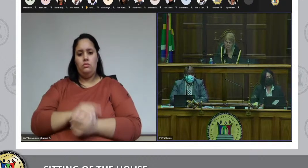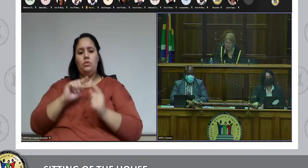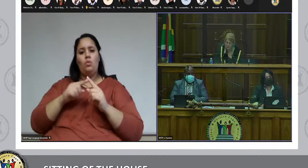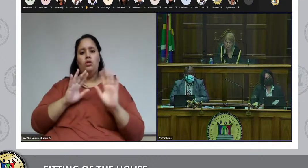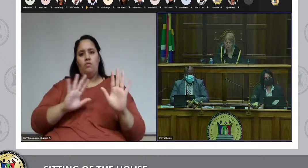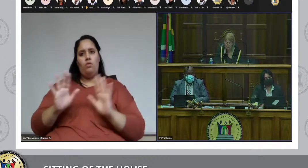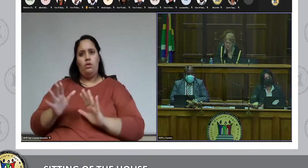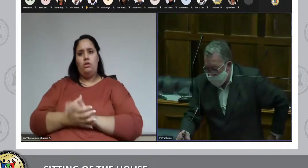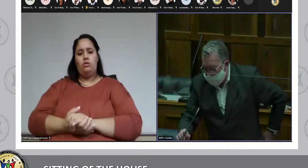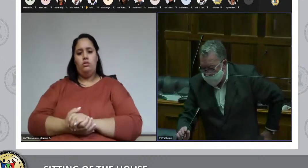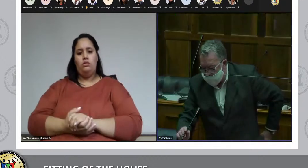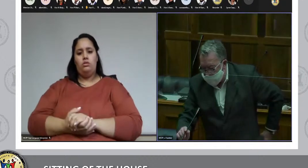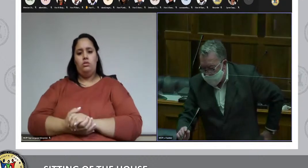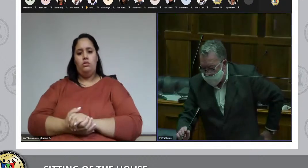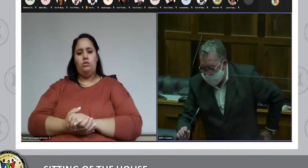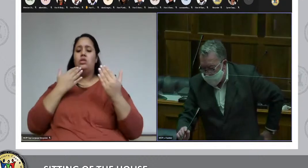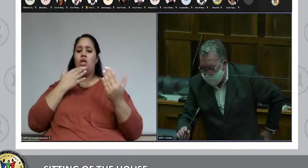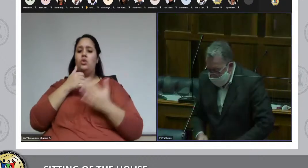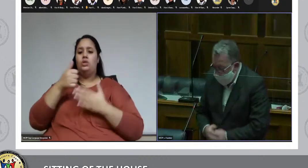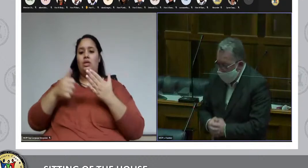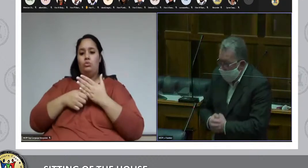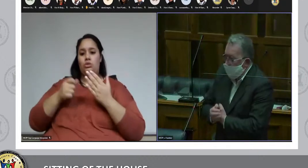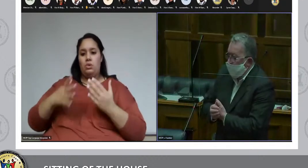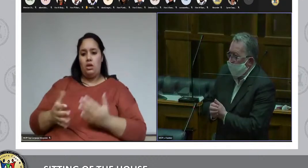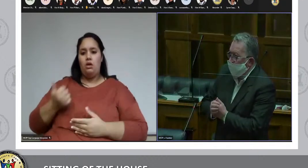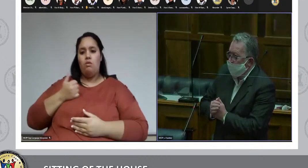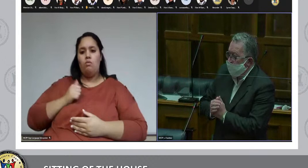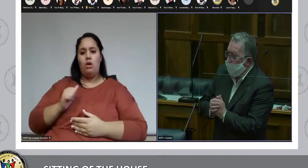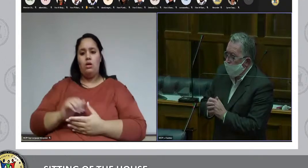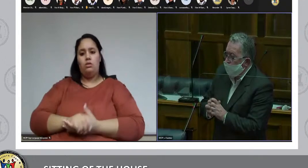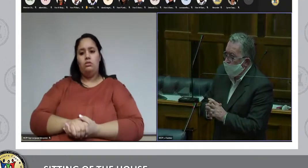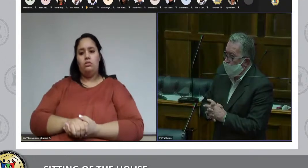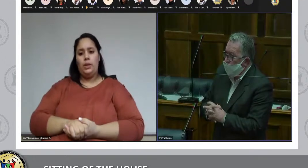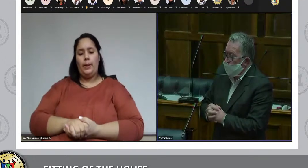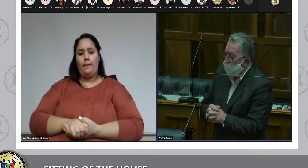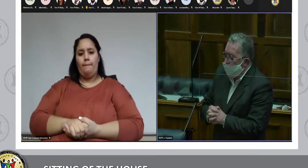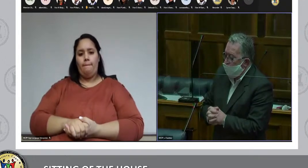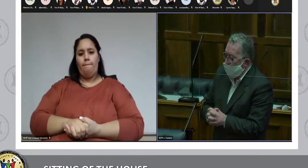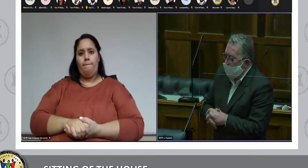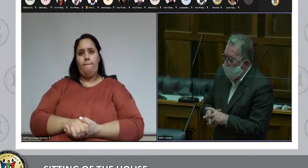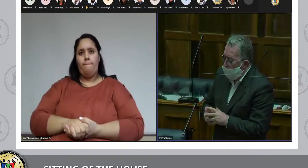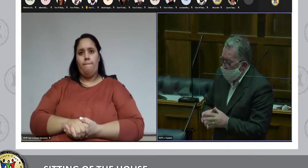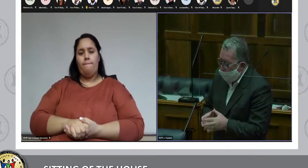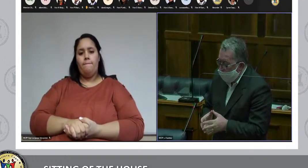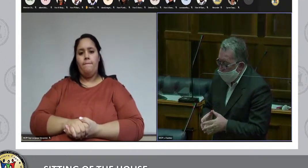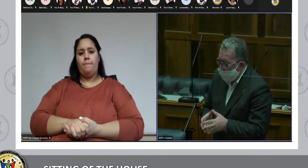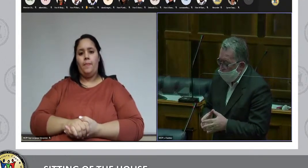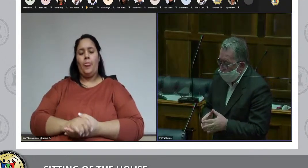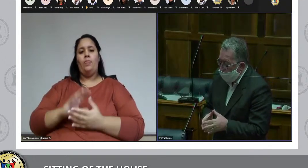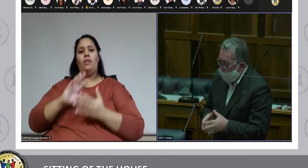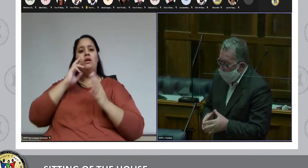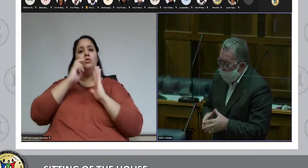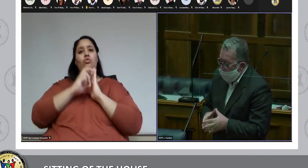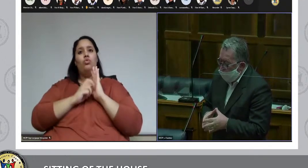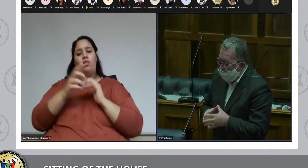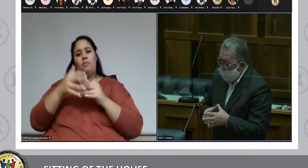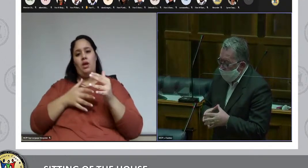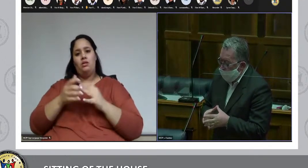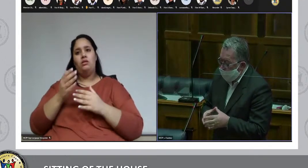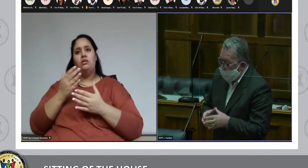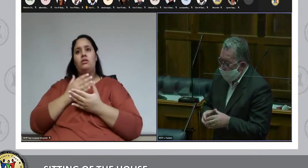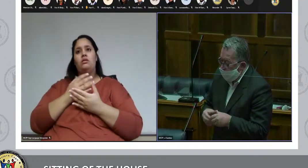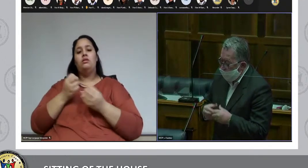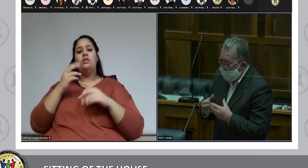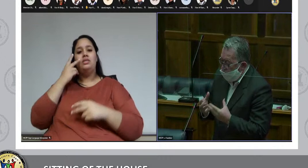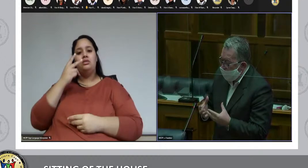order? Thank you very much, Deputy Speaker. Deputy Speaker, I wonder if you could rule on this matter. I sometimes find that when